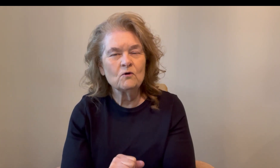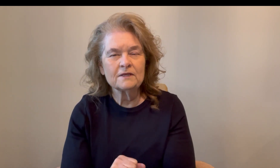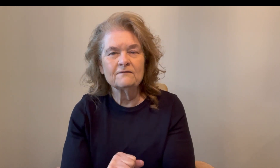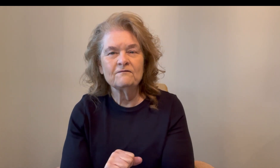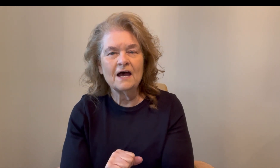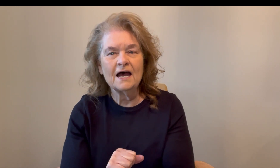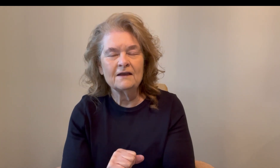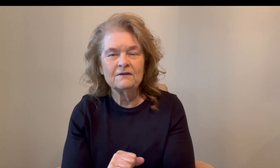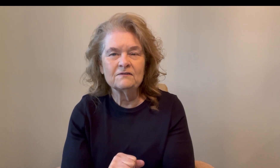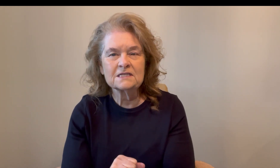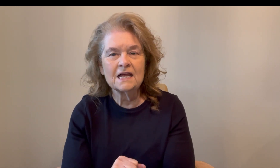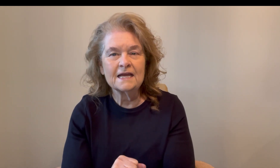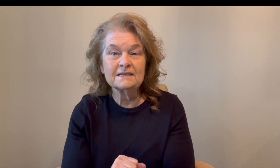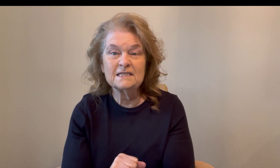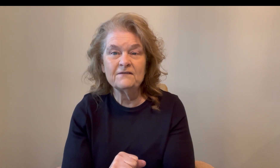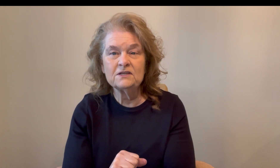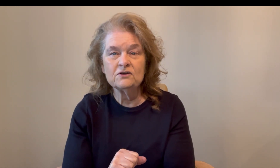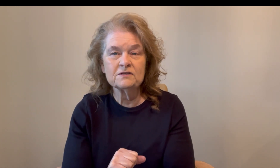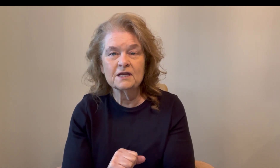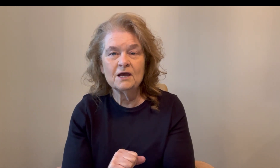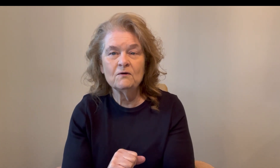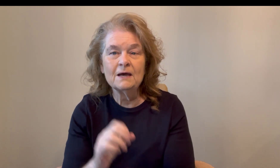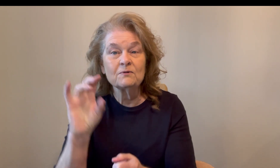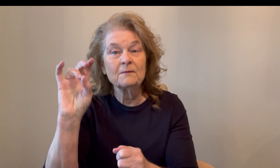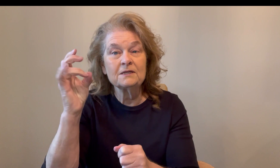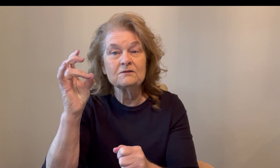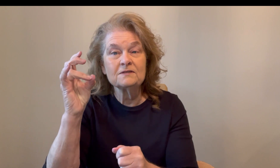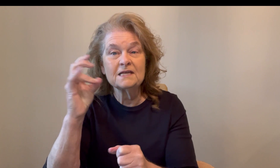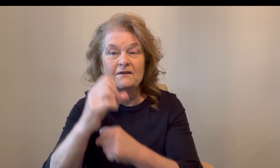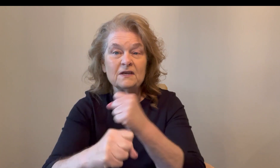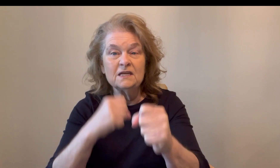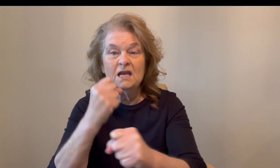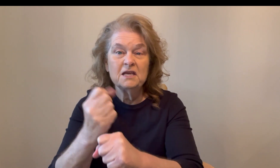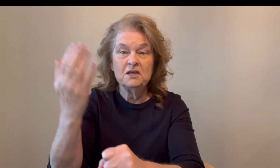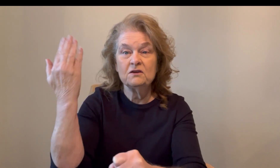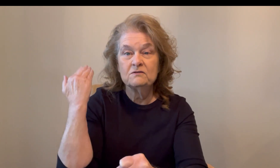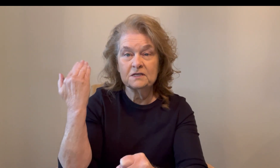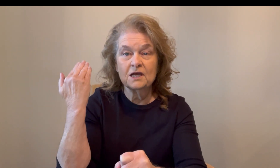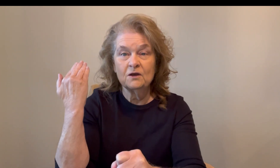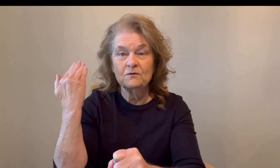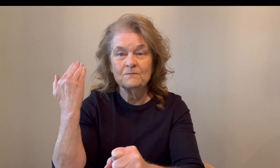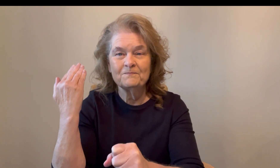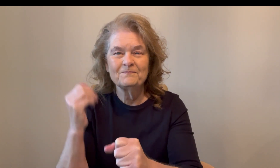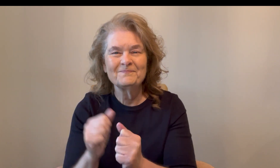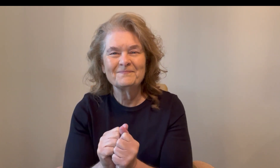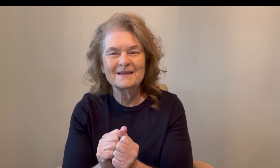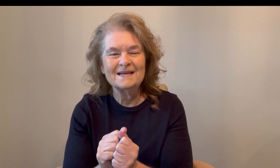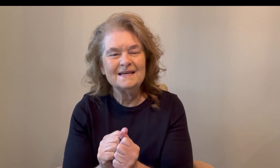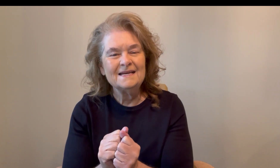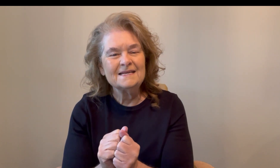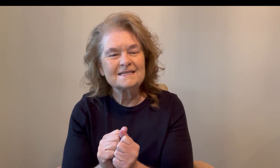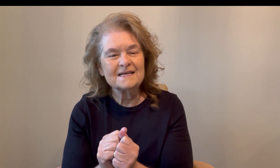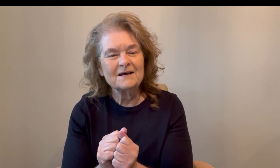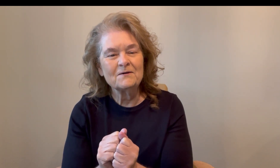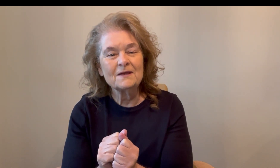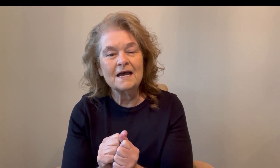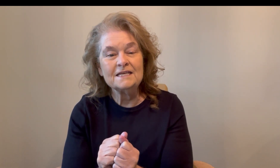than 5. If it's like 7 years ago, I'd probably do 7 years ago. So a year